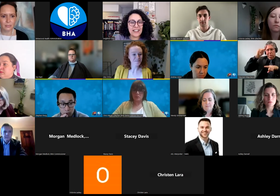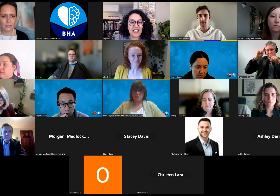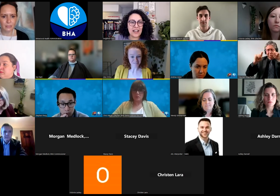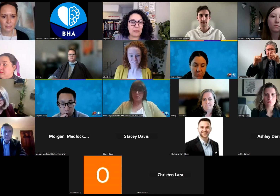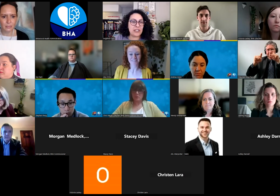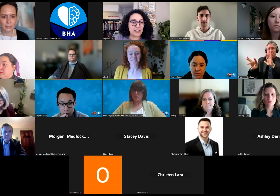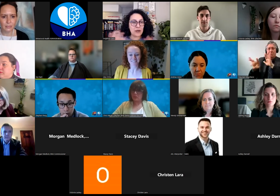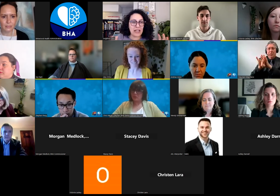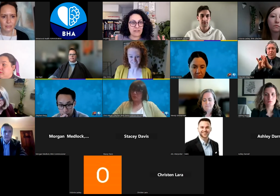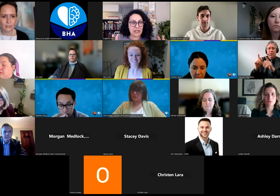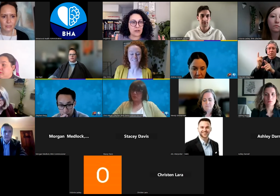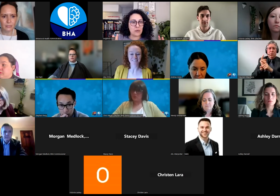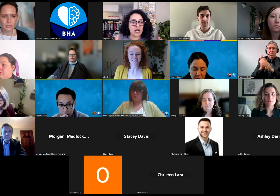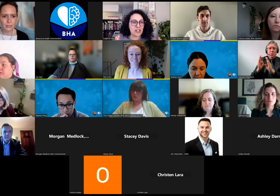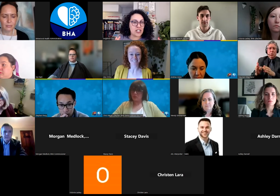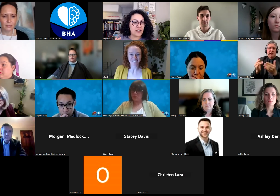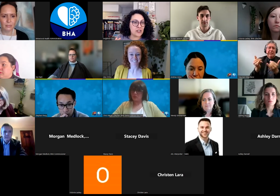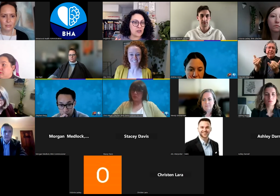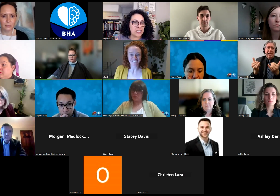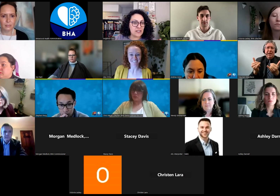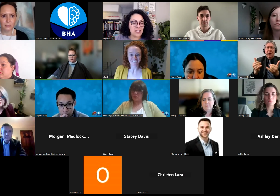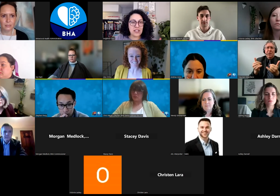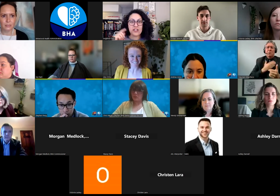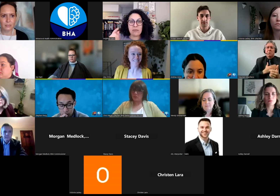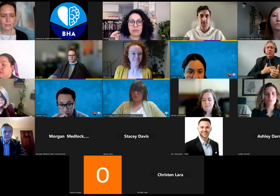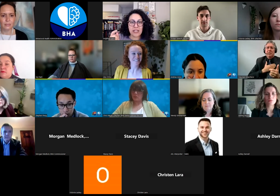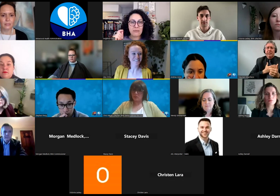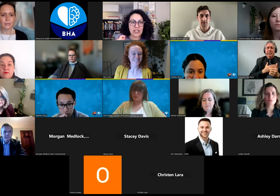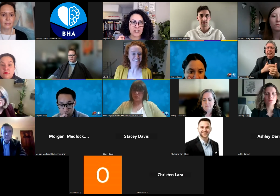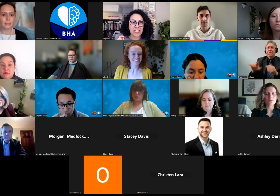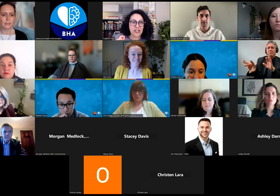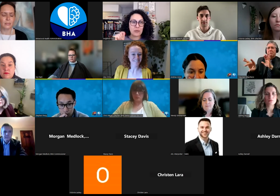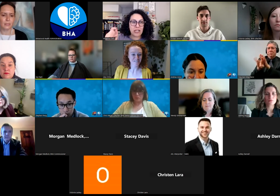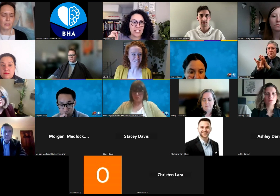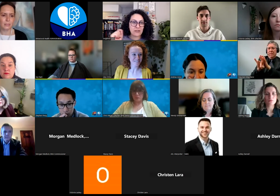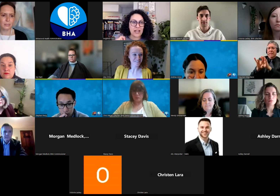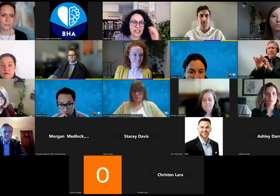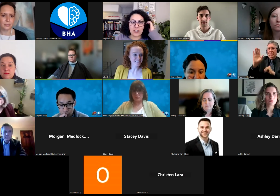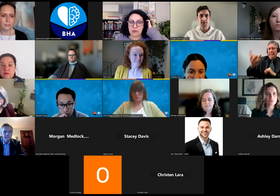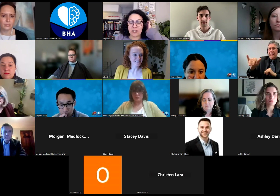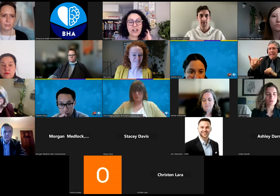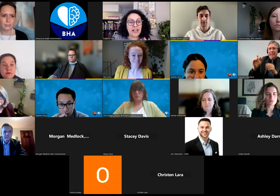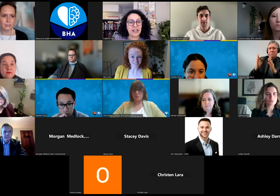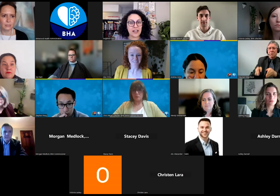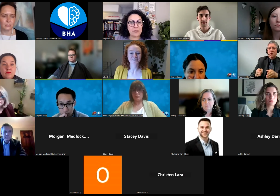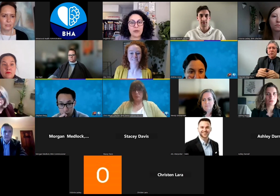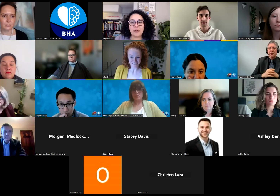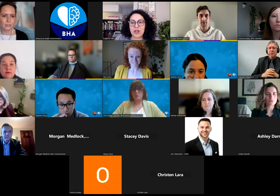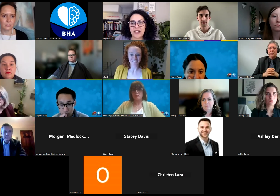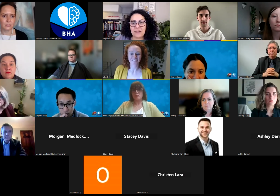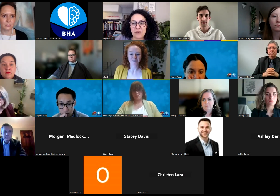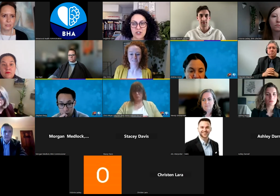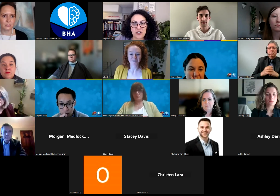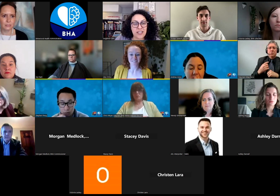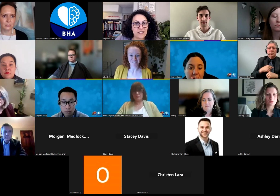person, please, while we have a minute and we're not sharing screens, jump in and make sure that you're pinning the right interpreter, and we will